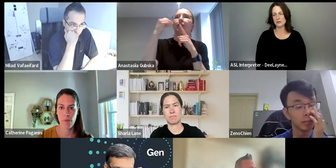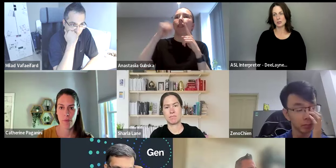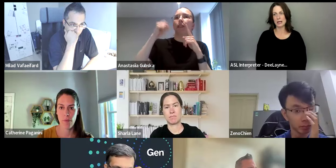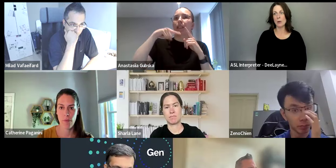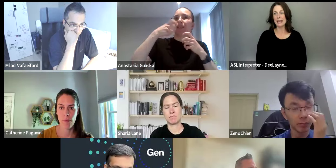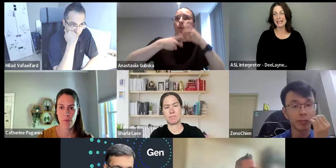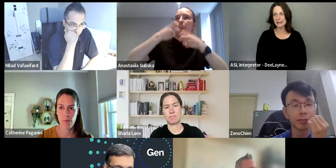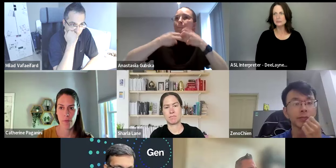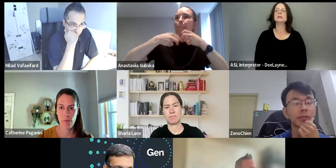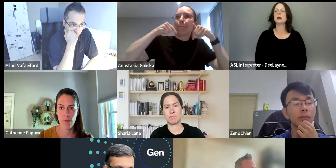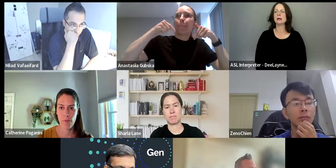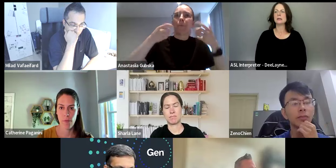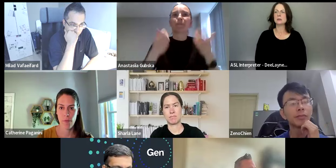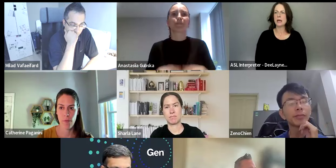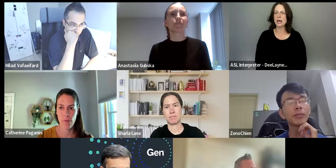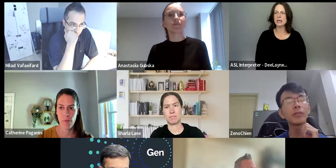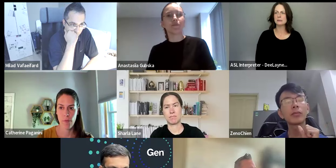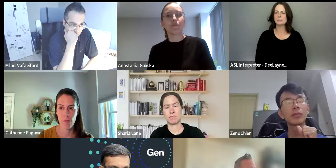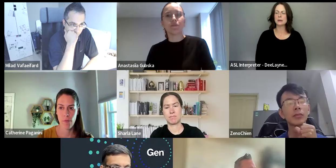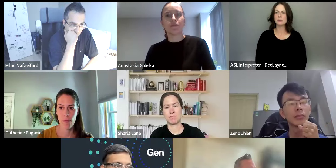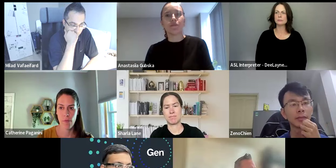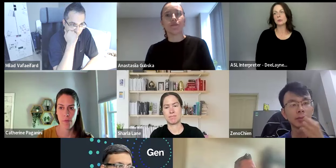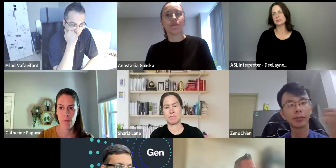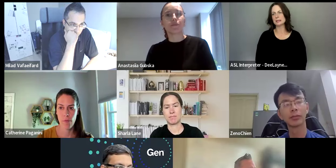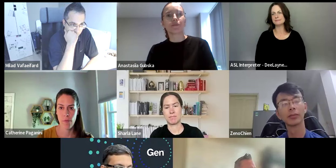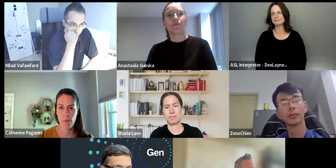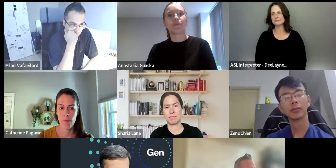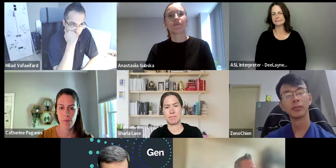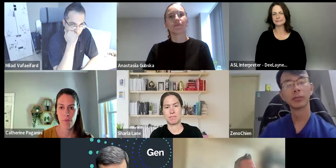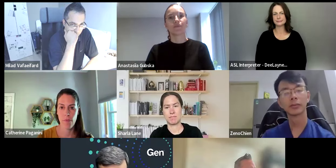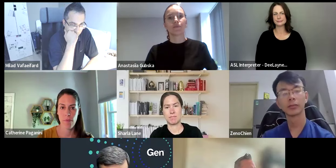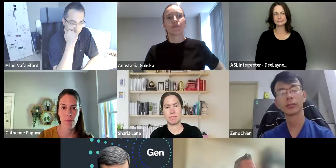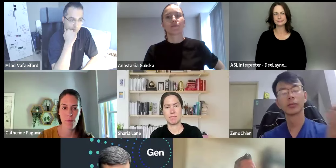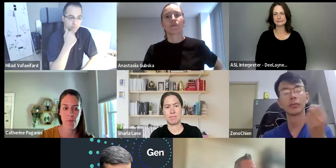I don't know if it's going to help me in the UK, but we'll see.